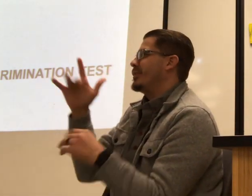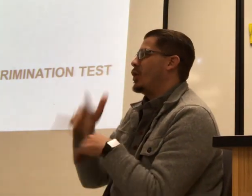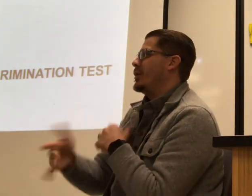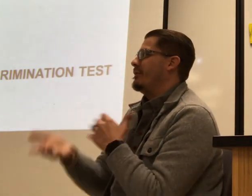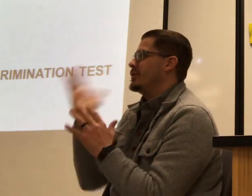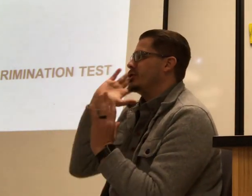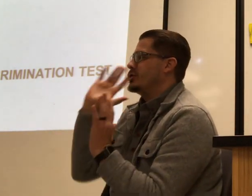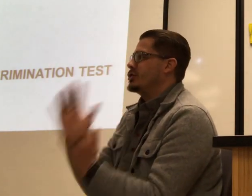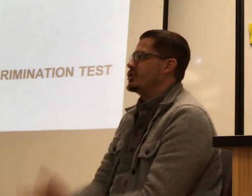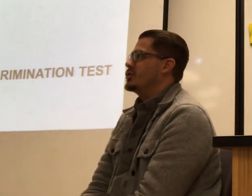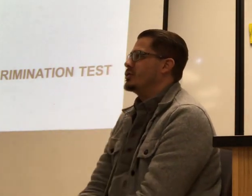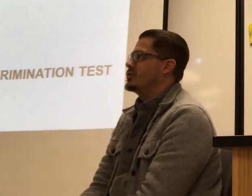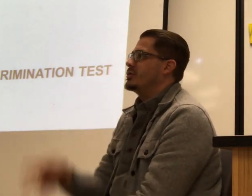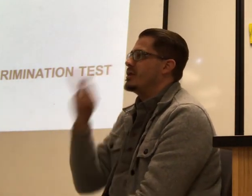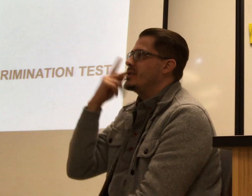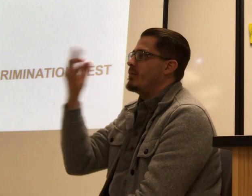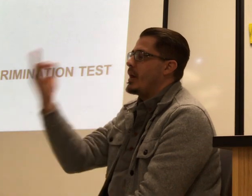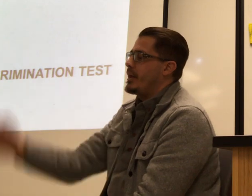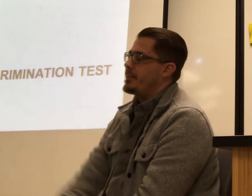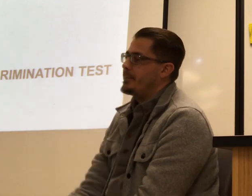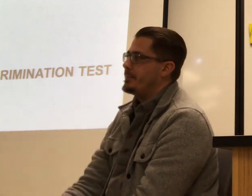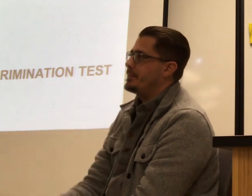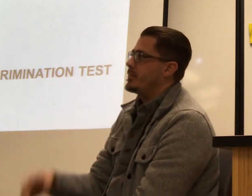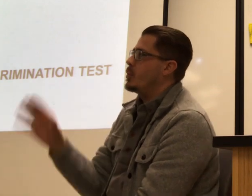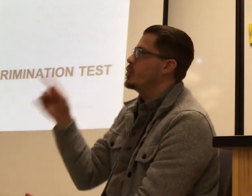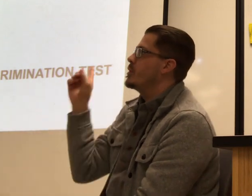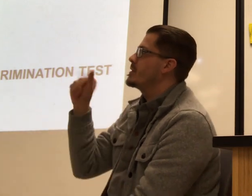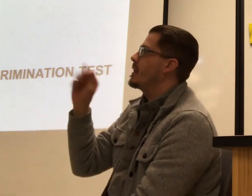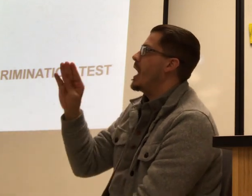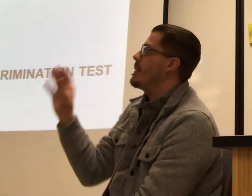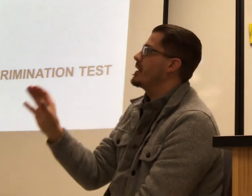class. See you Friday. We'll do this lab